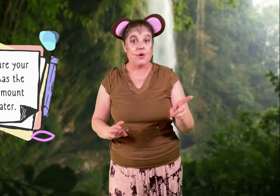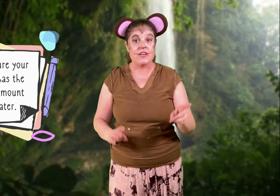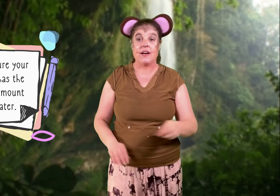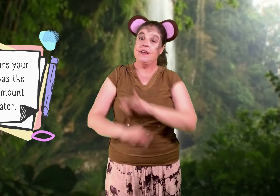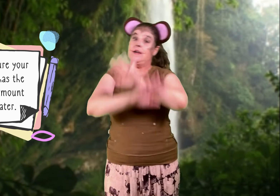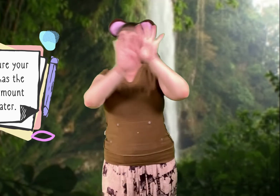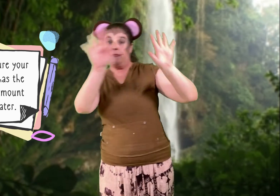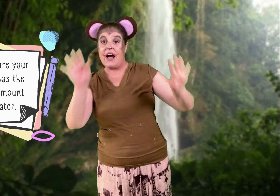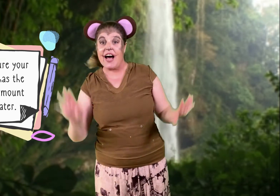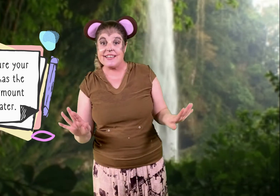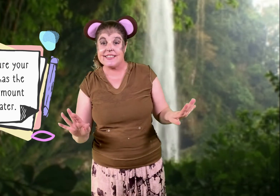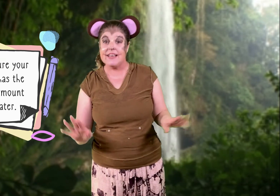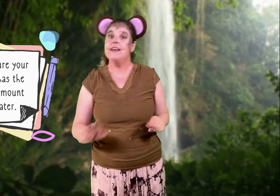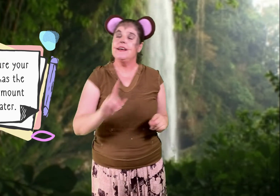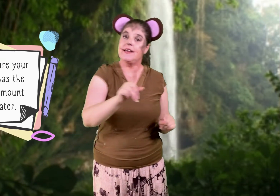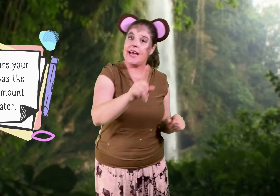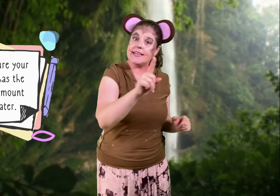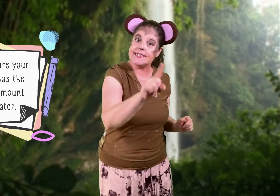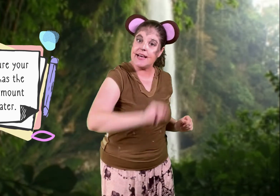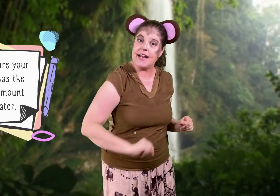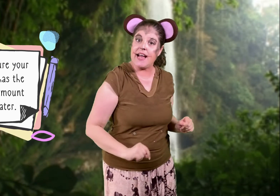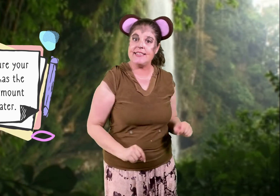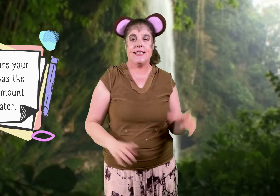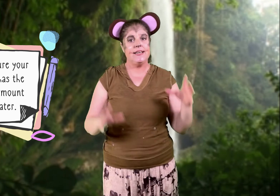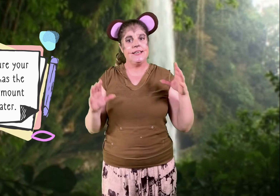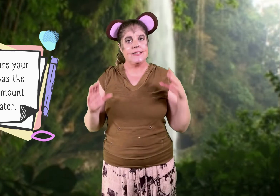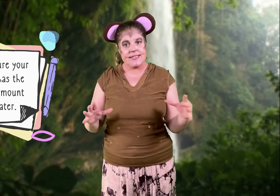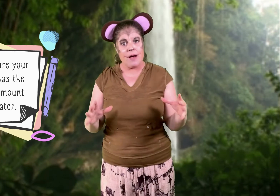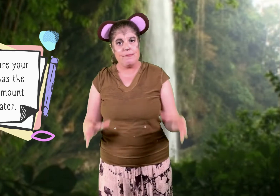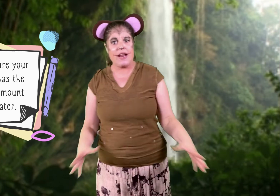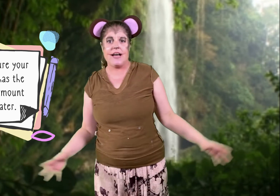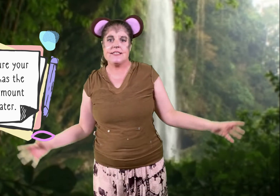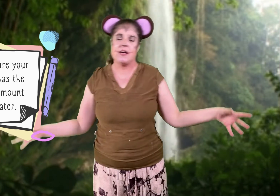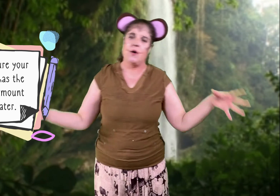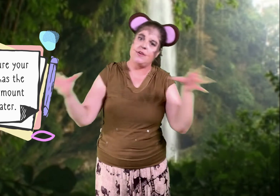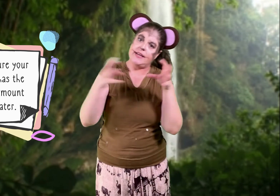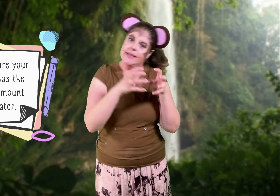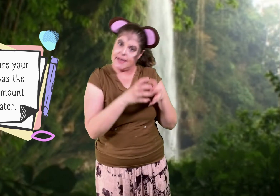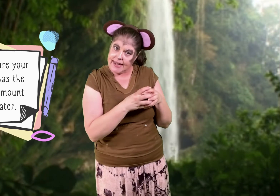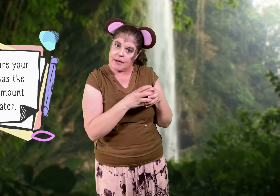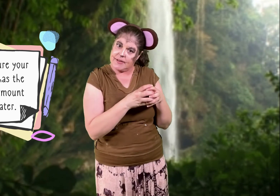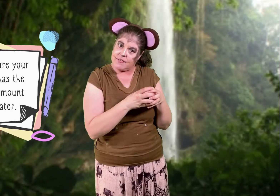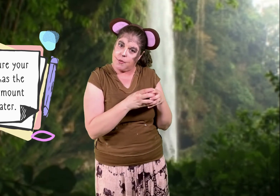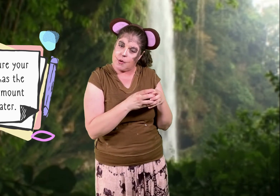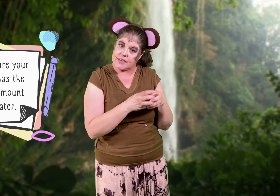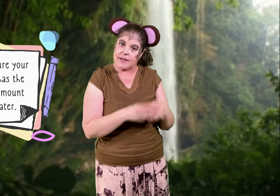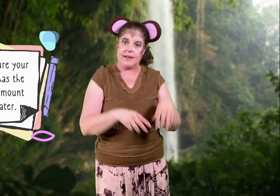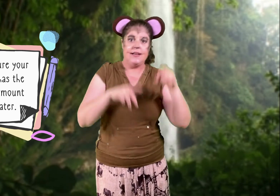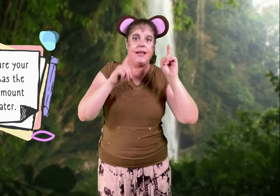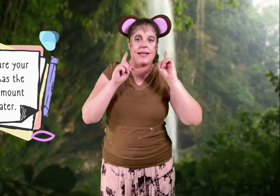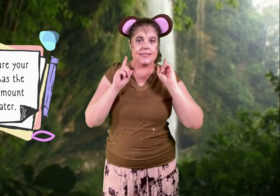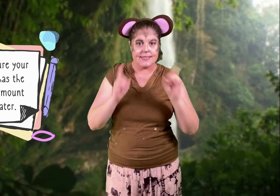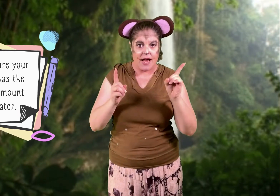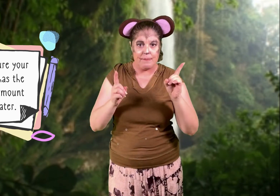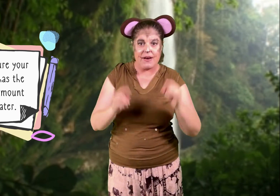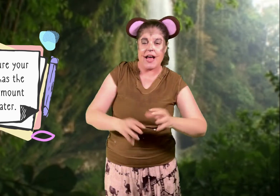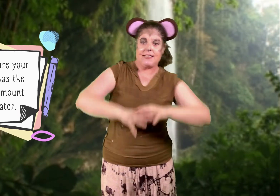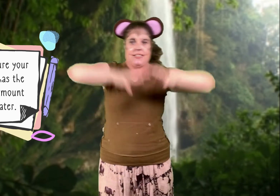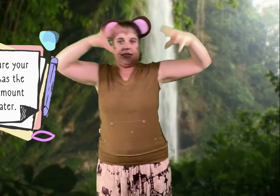water. But, like sunlight, some plants only need a little bit of water and some plants need